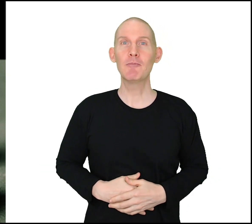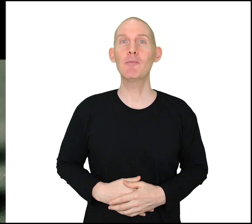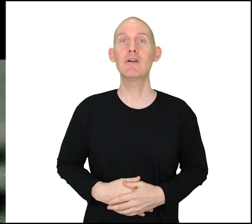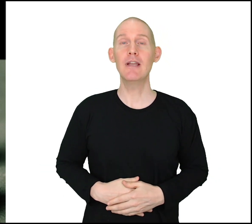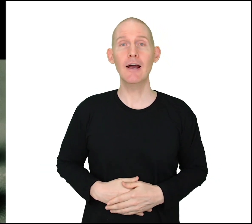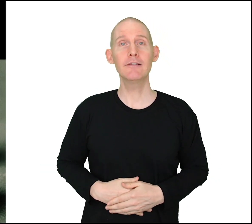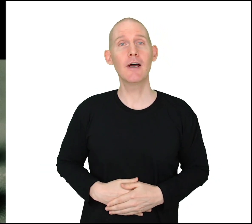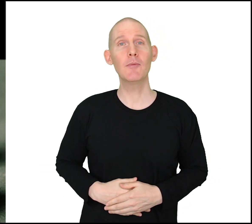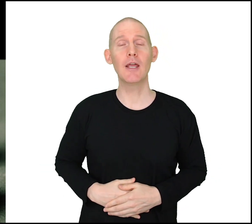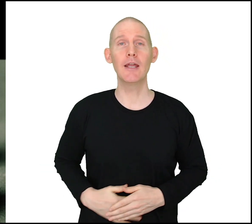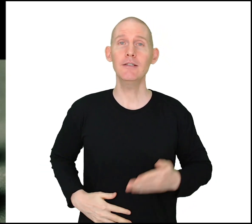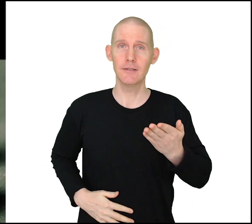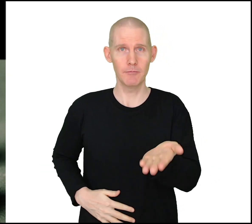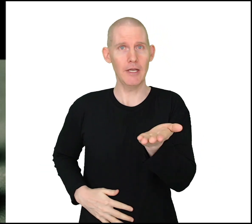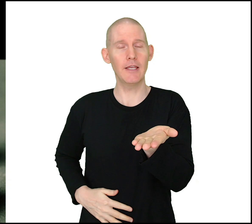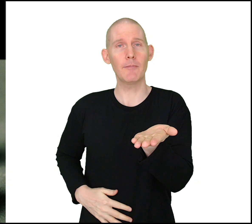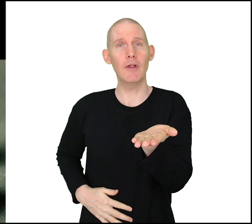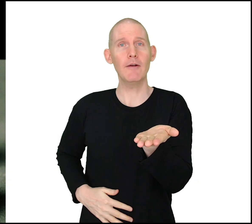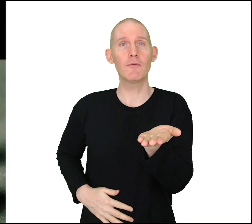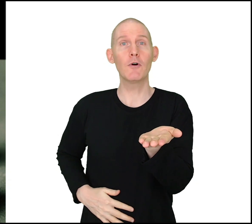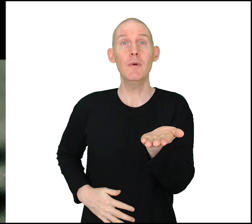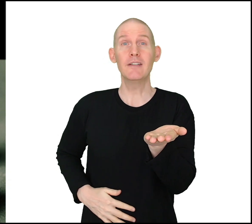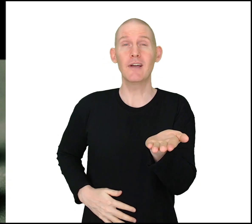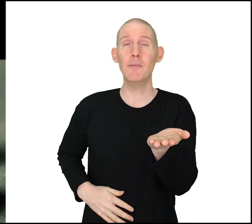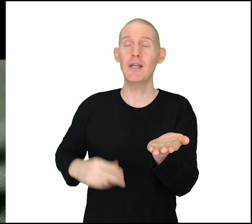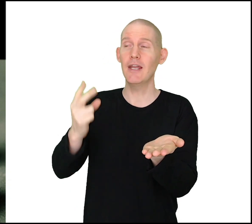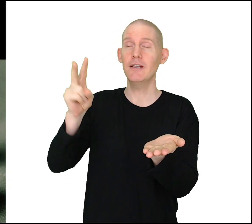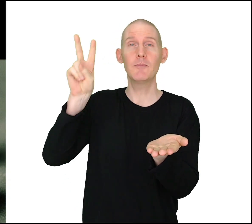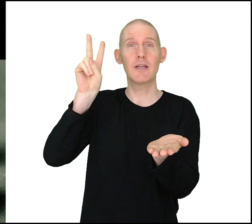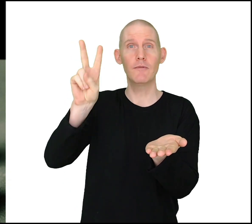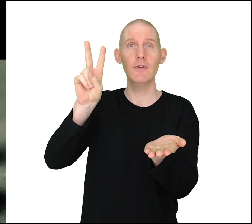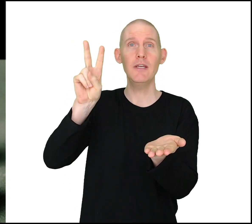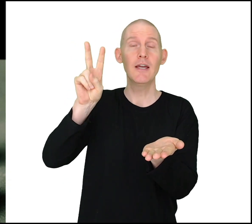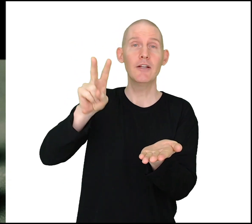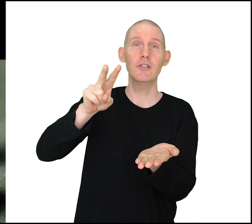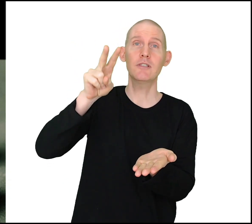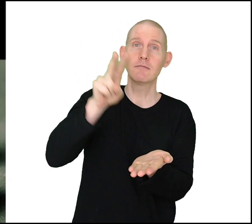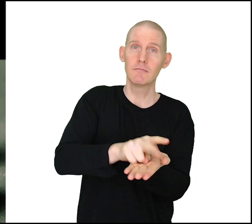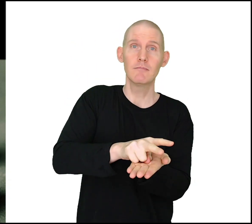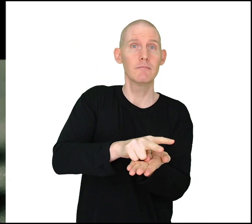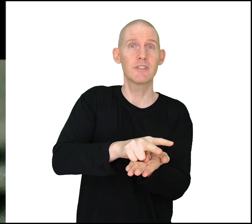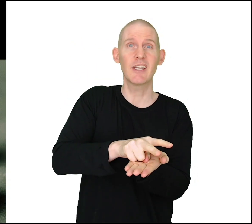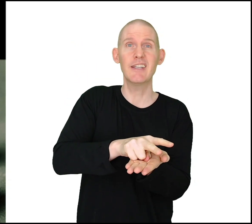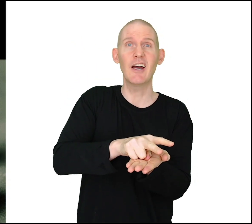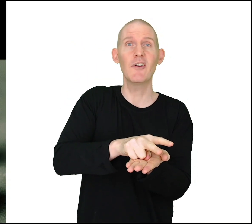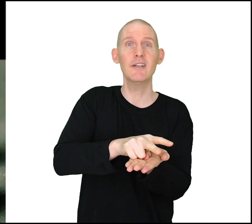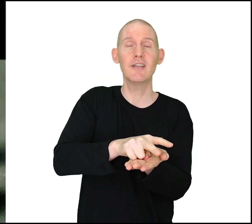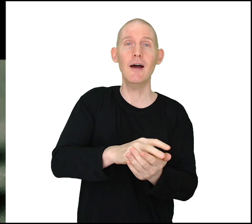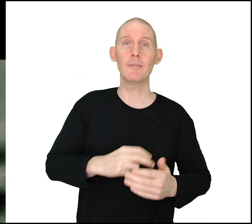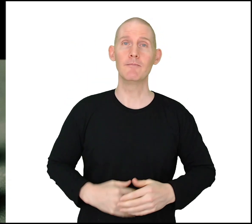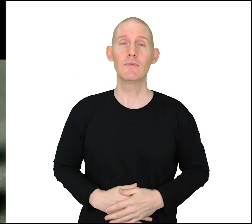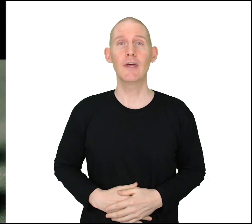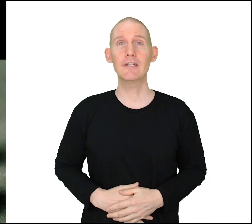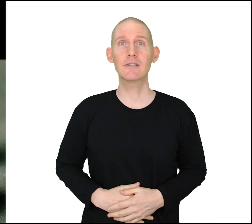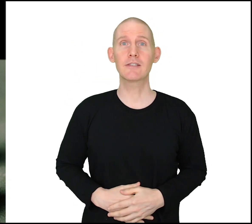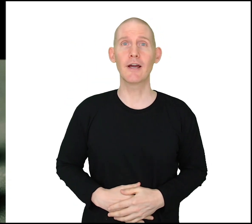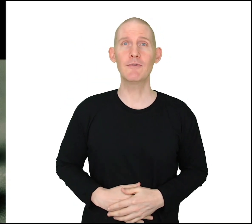Remember, non-dominant hand, make that platform. Dominant hand, make a V, and just stick it down on top. That's the sign